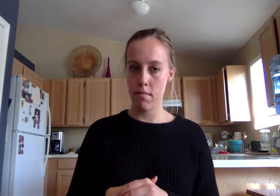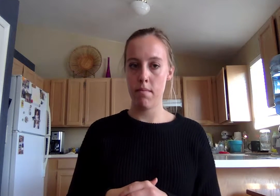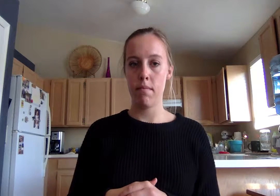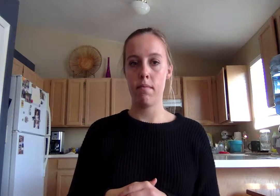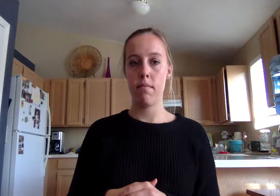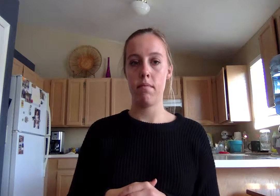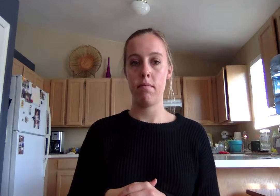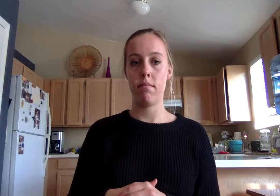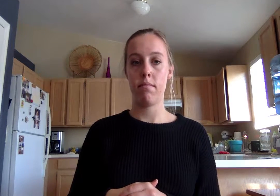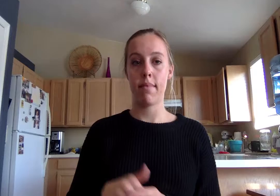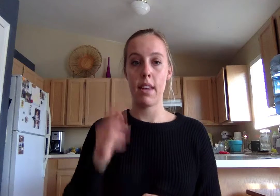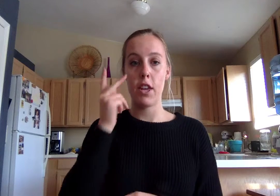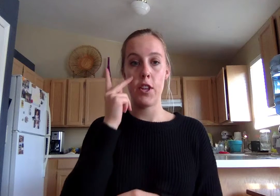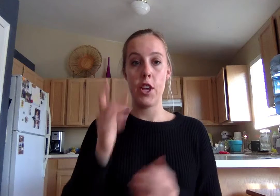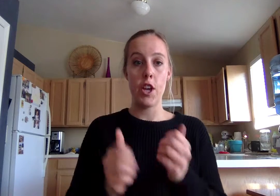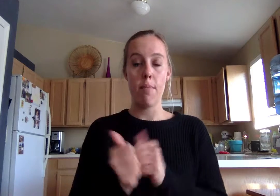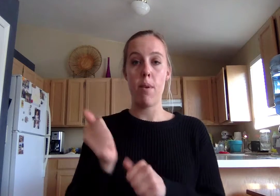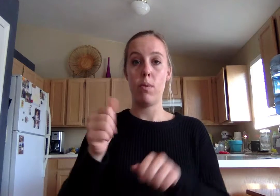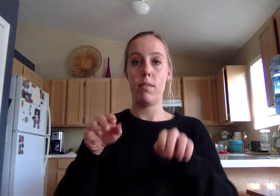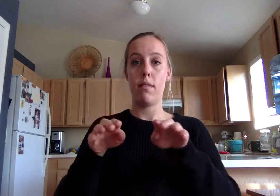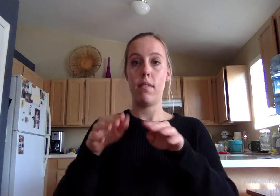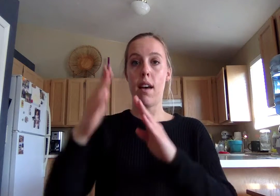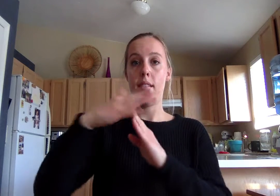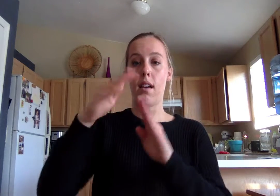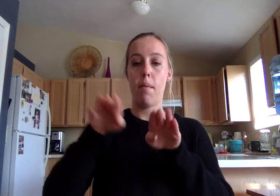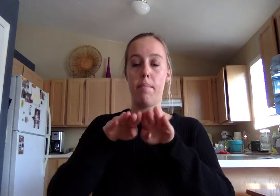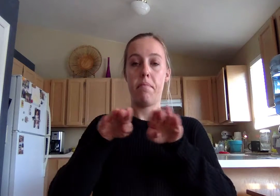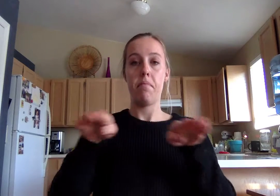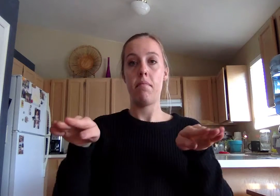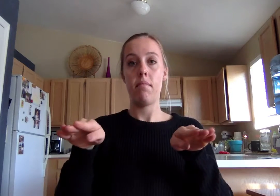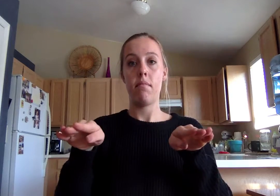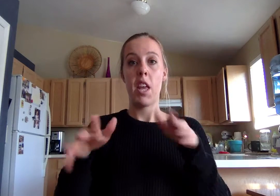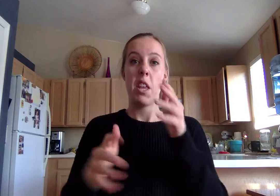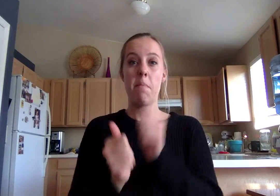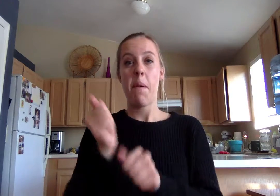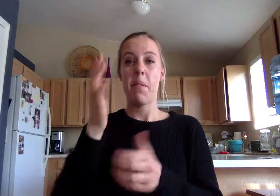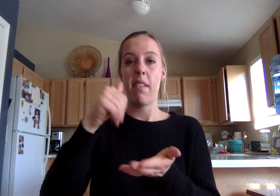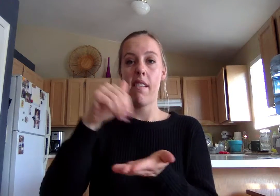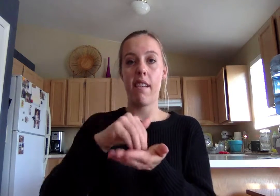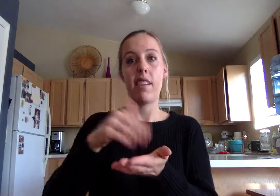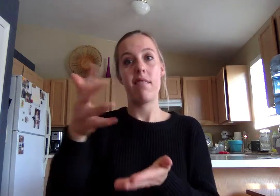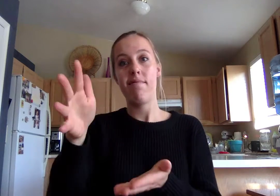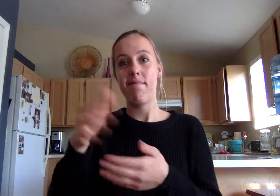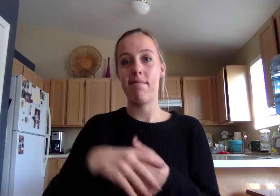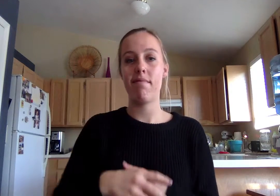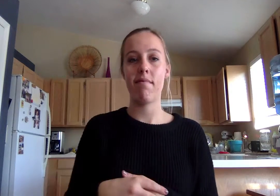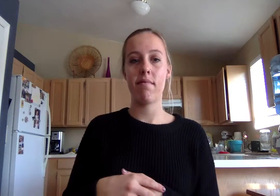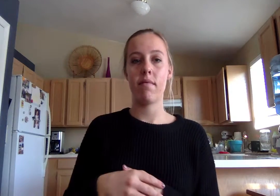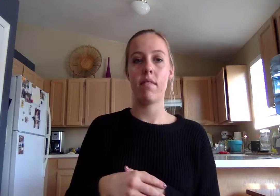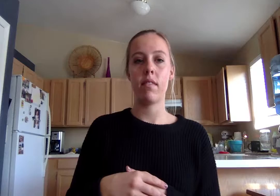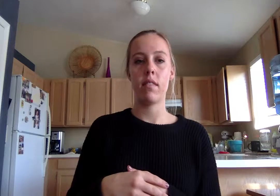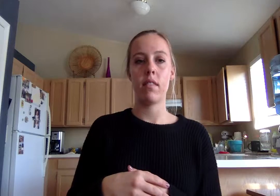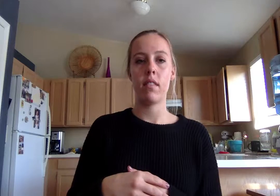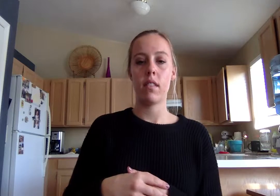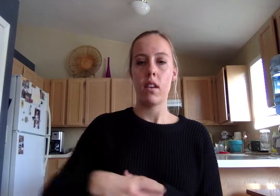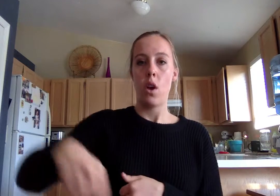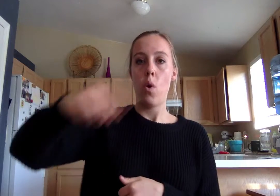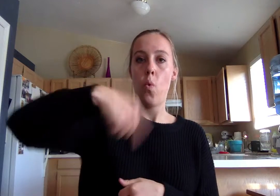So now you see most of the top part is really quite centered already. I'm just going to skim off this little part